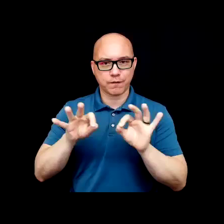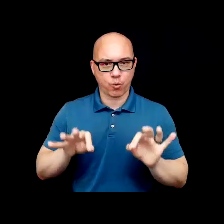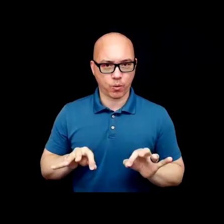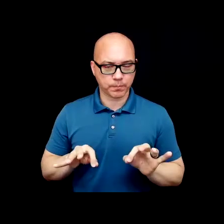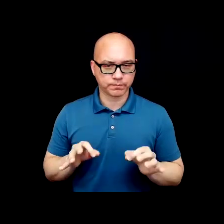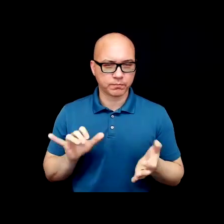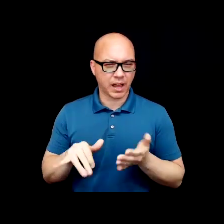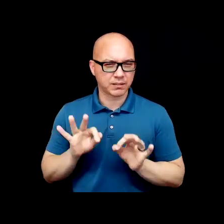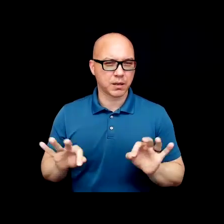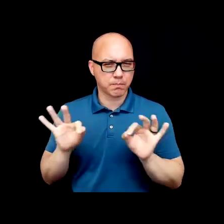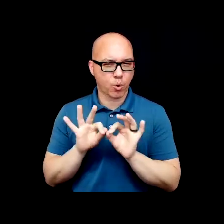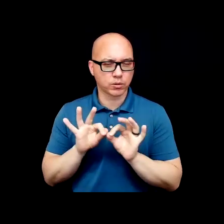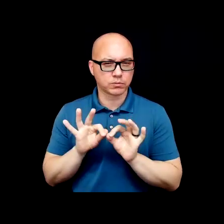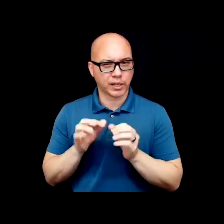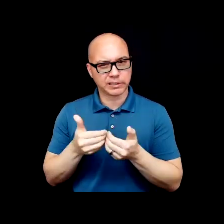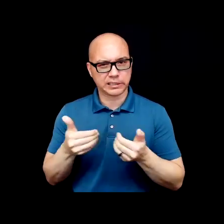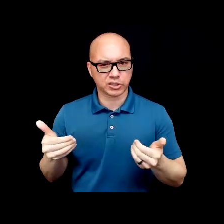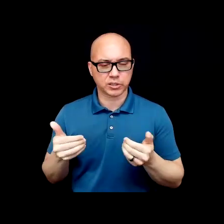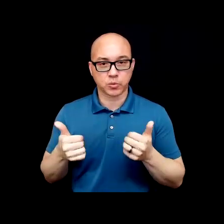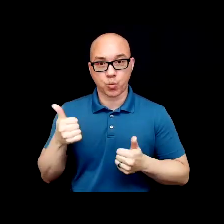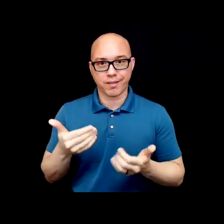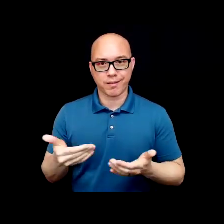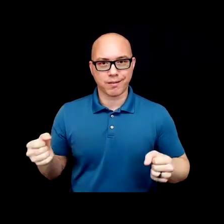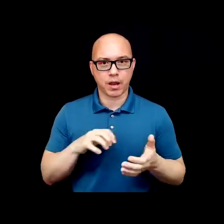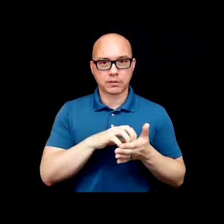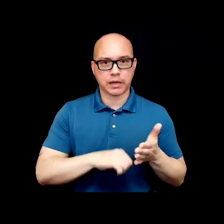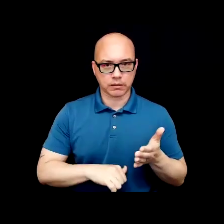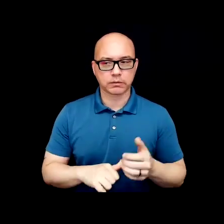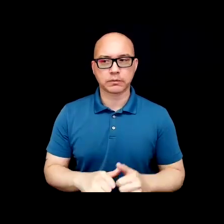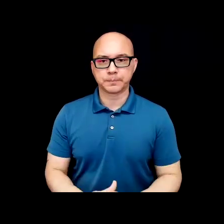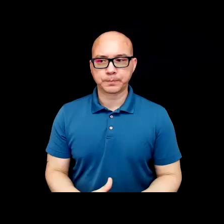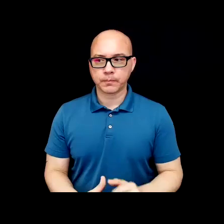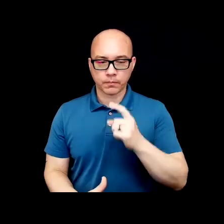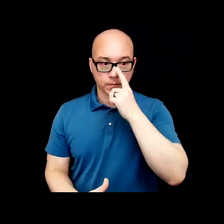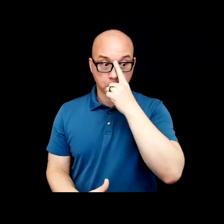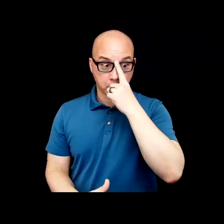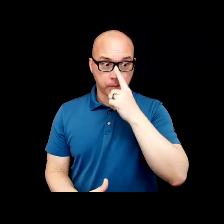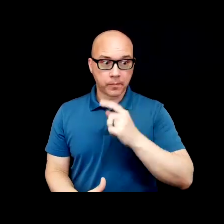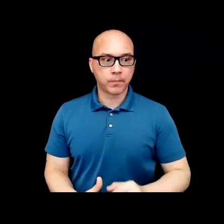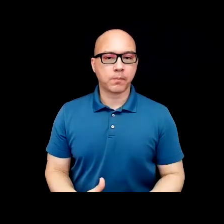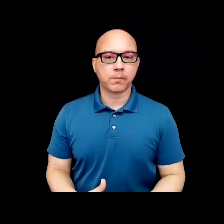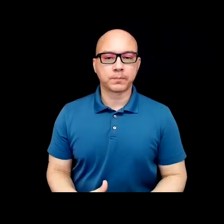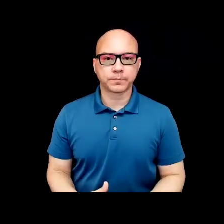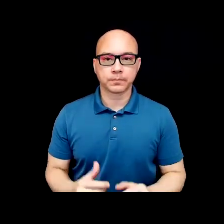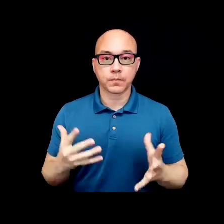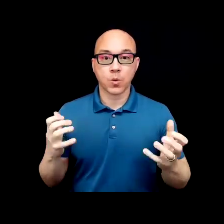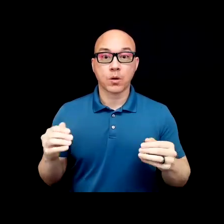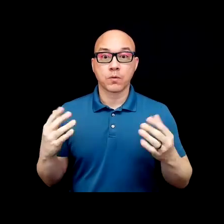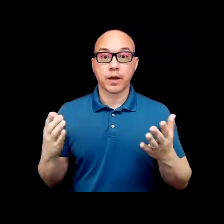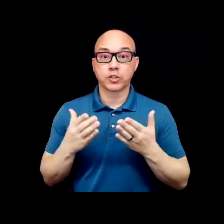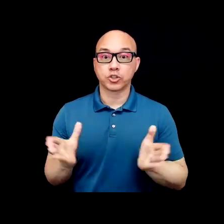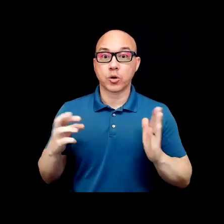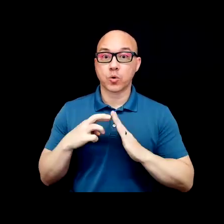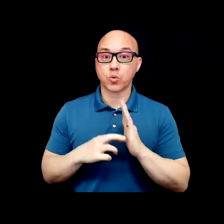is not deductible, what is not allowed. And so I like to give a general rule of thumb when it comes to what is